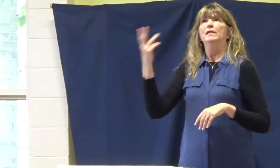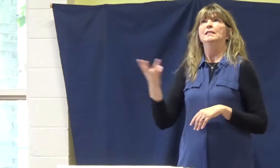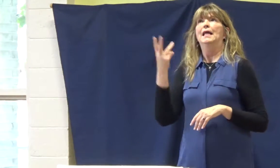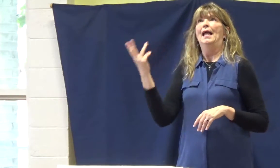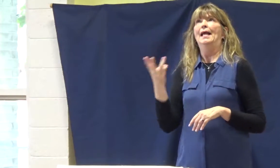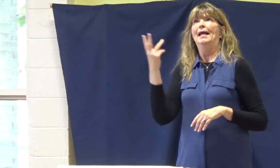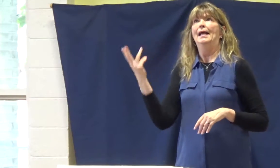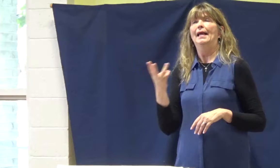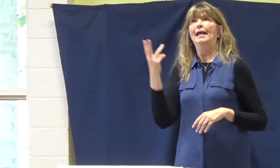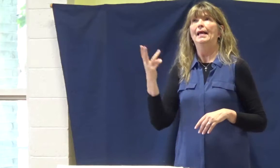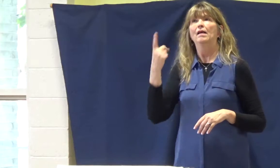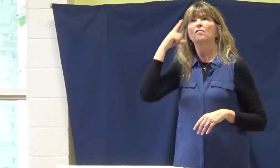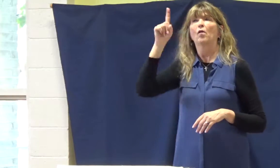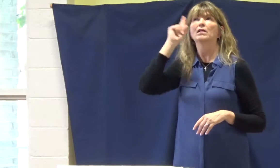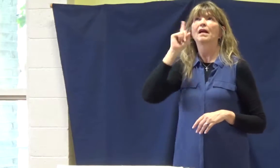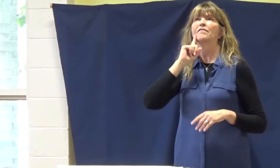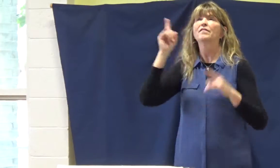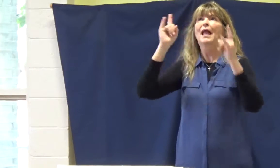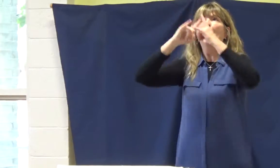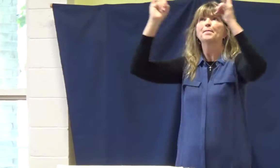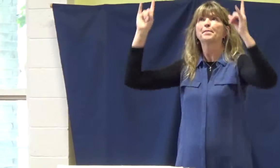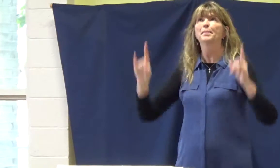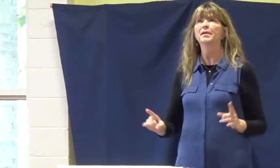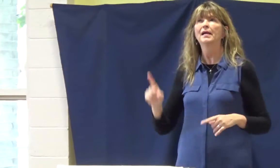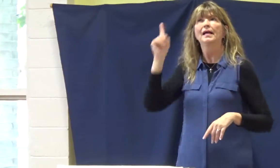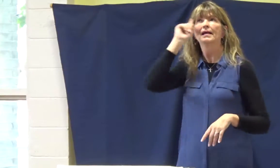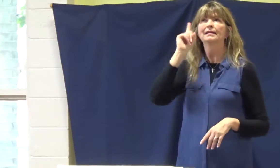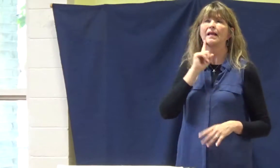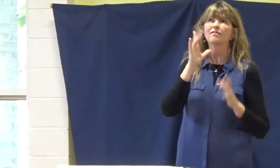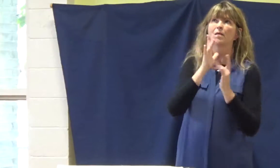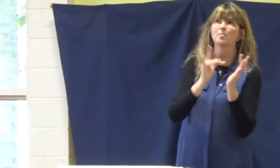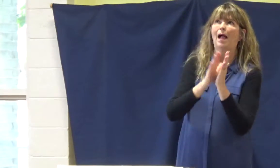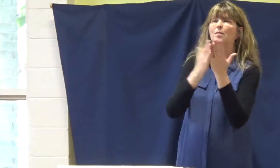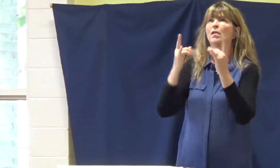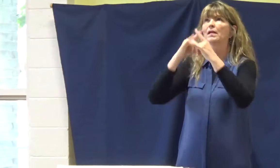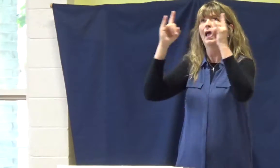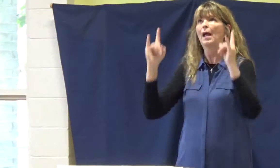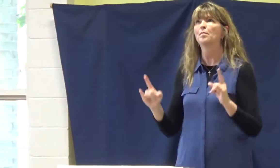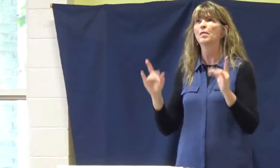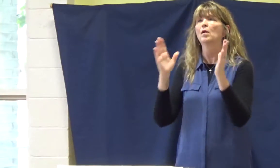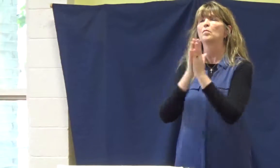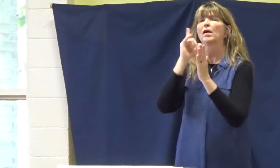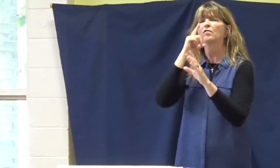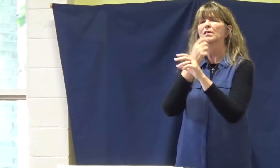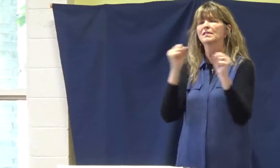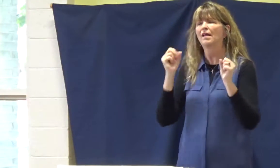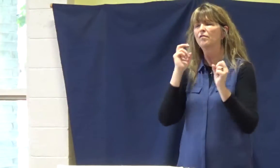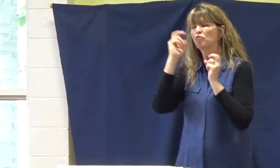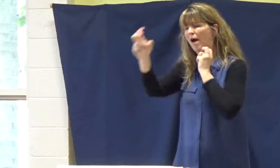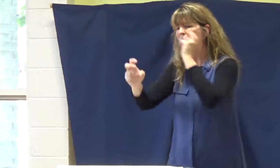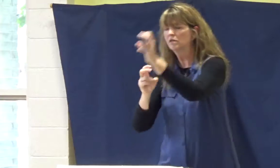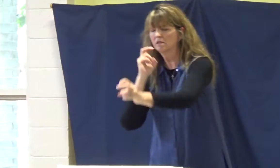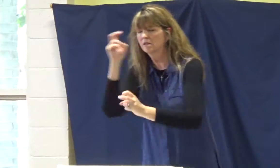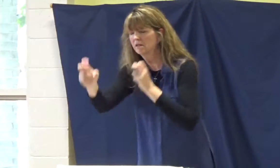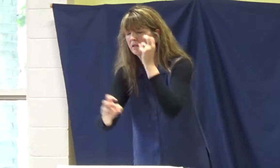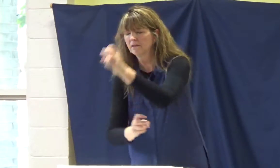week. On Wednesday for Deaf Camp, Deaf Bible Camp. We pray for their